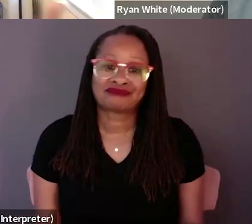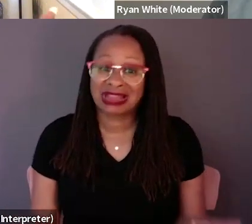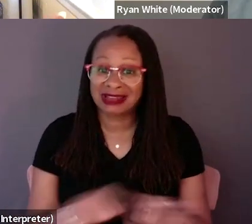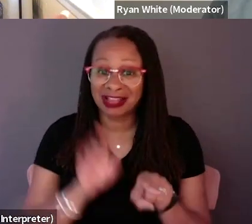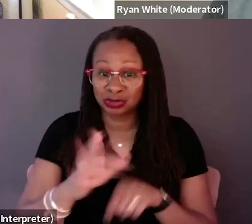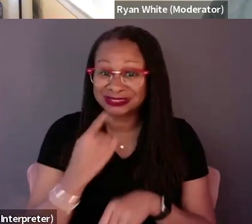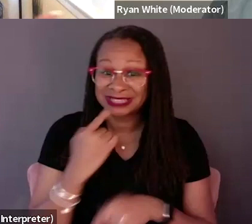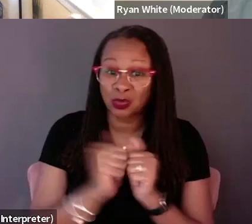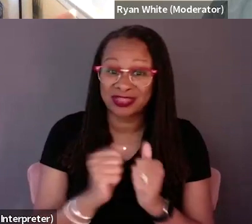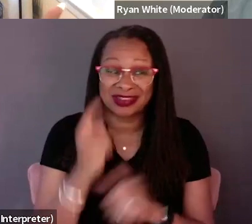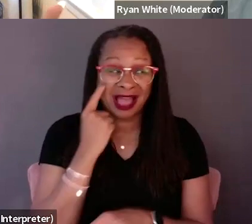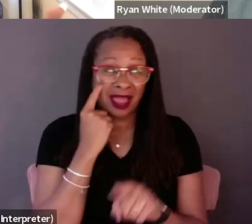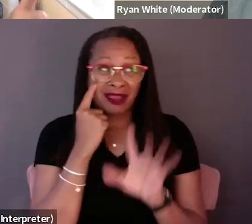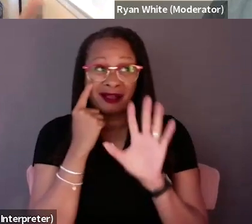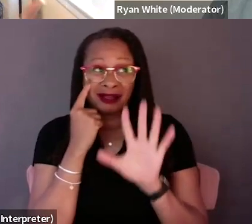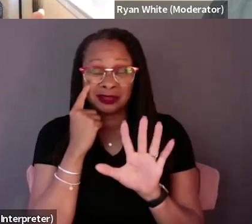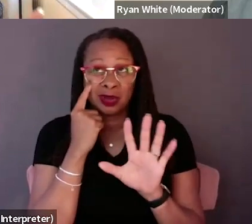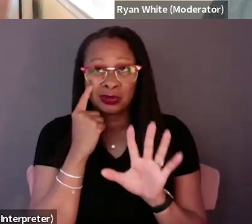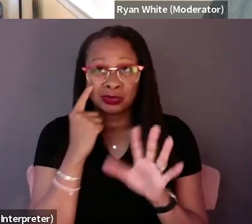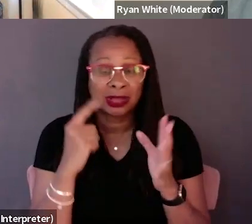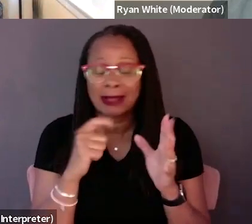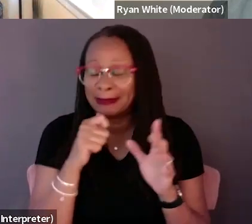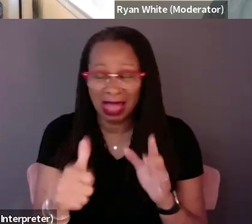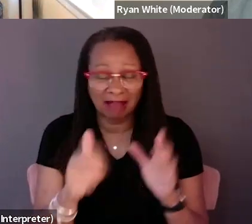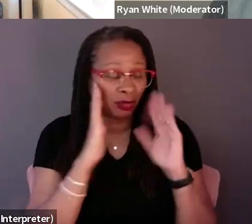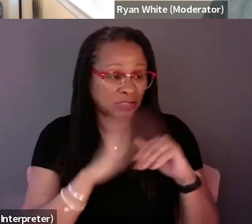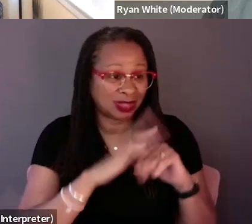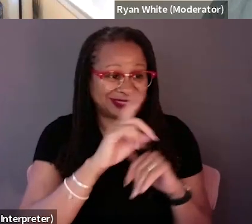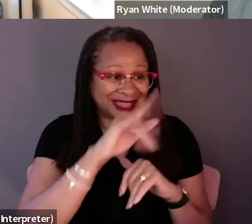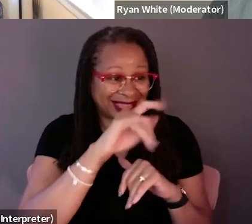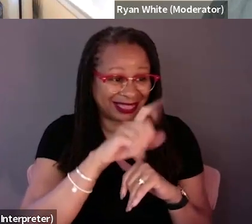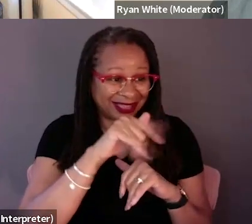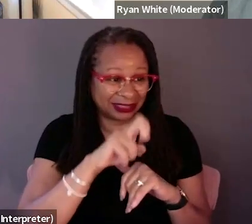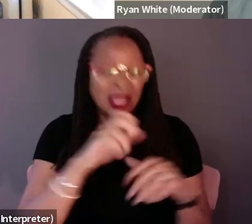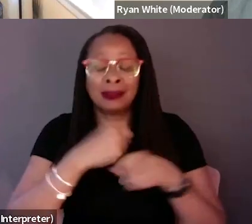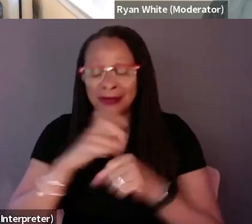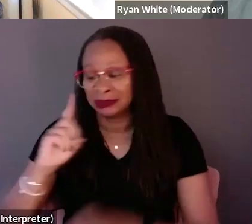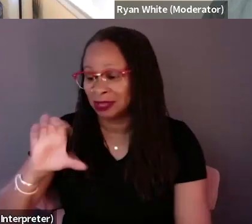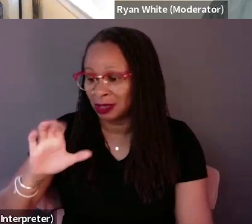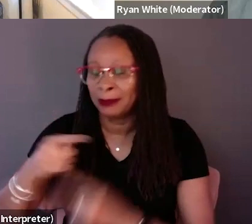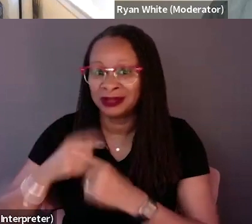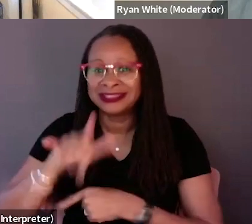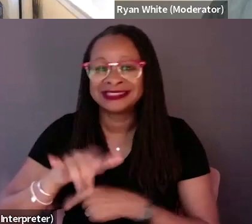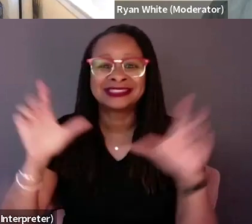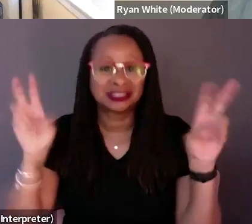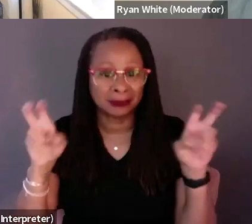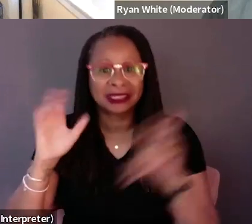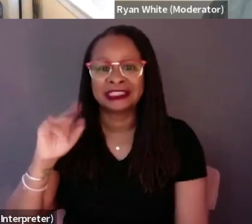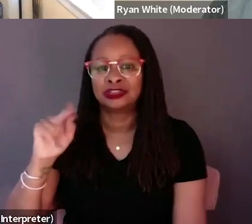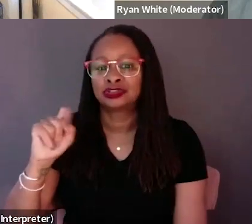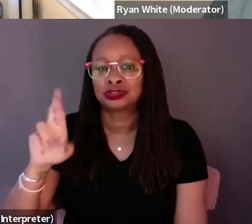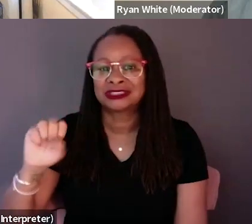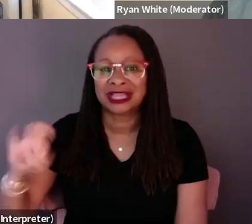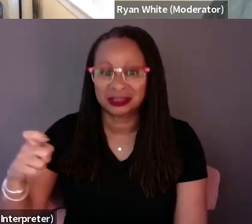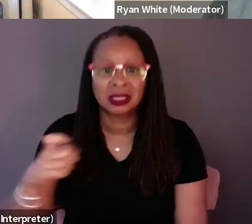as you're saying, with an eye towards okay, I'm not doing a Dateline episode, I'm making a documentary here. So what